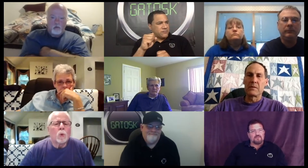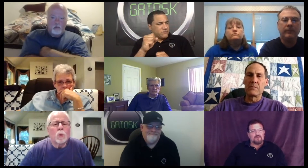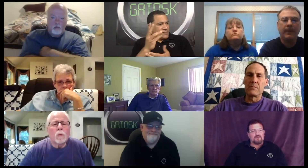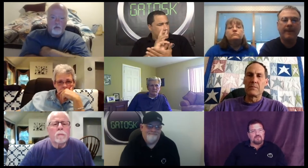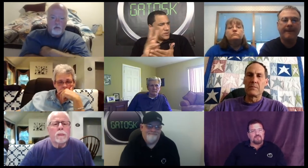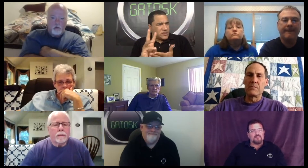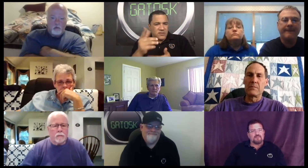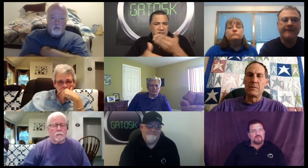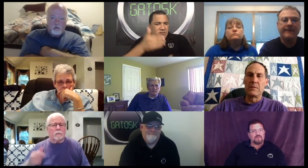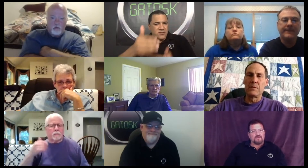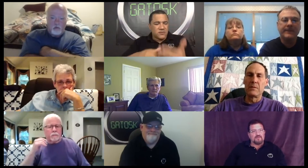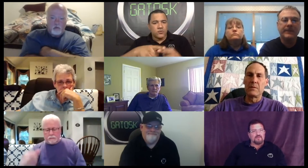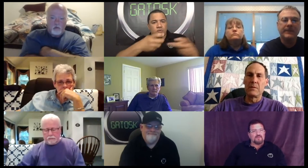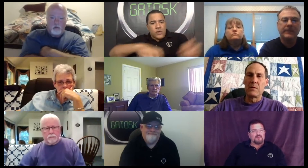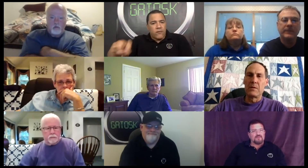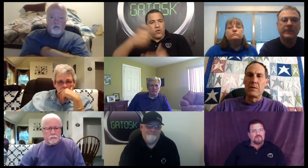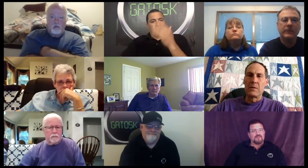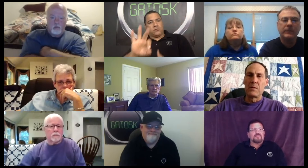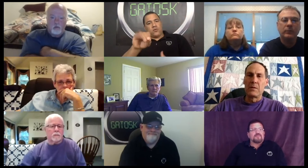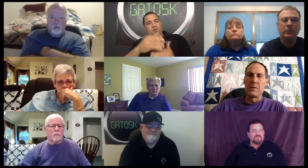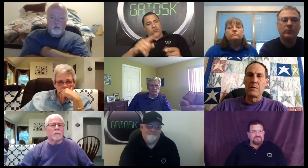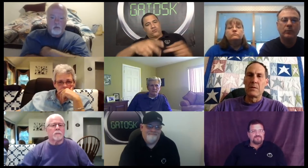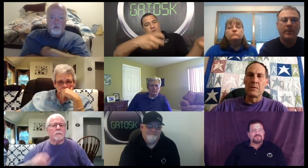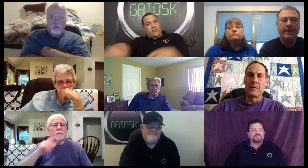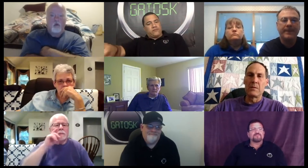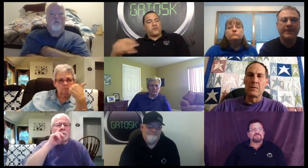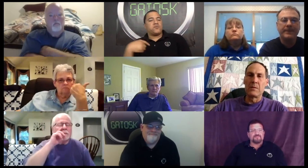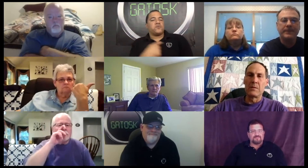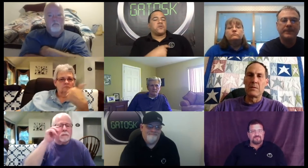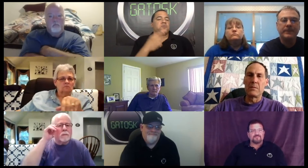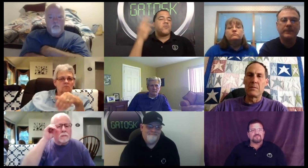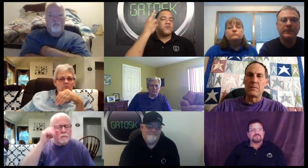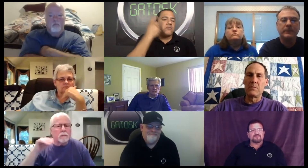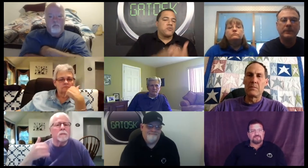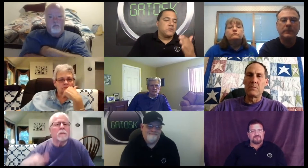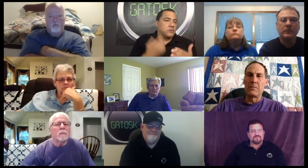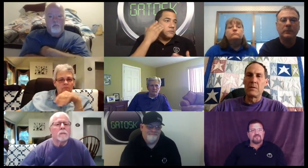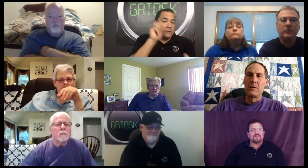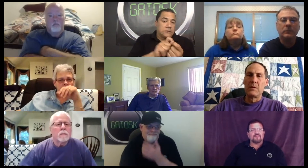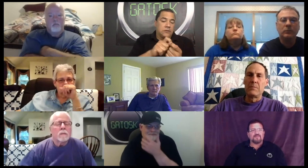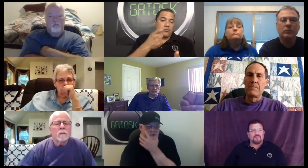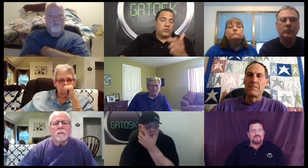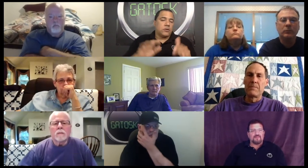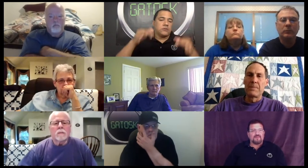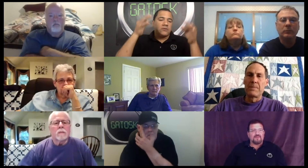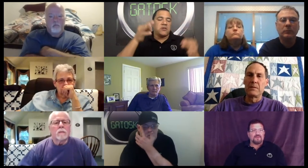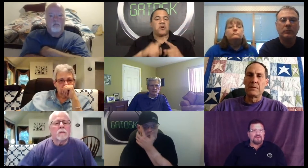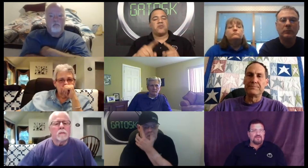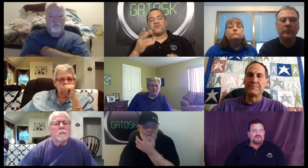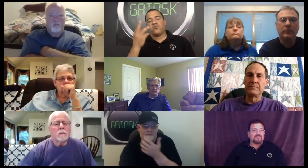$90. It's a 6-week process to transfer that over, and it's a $90 fee. Ours will be more reasonably priced. We haven't